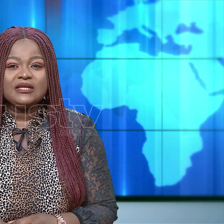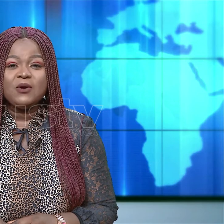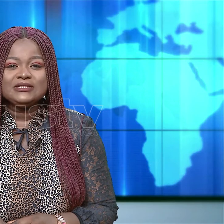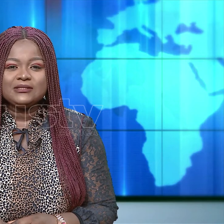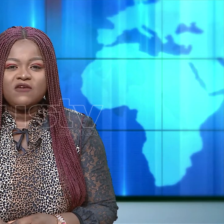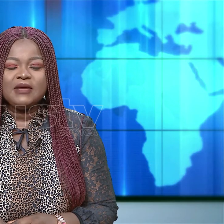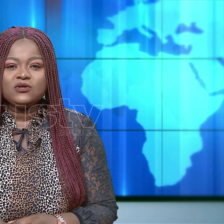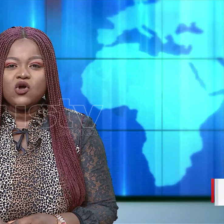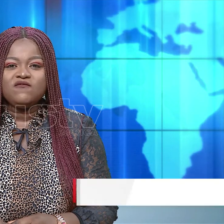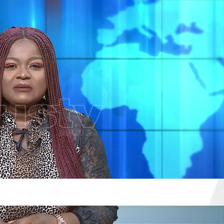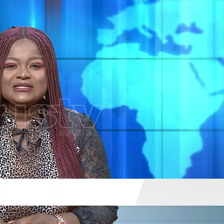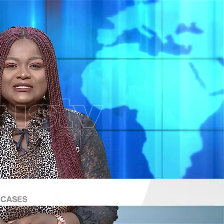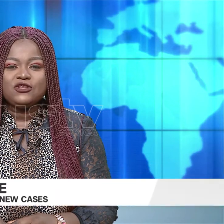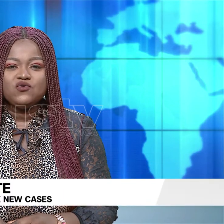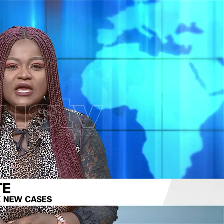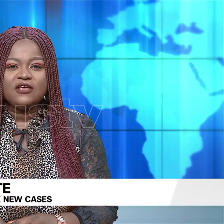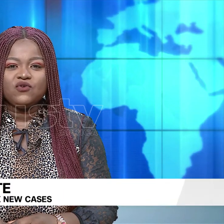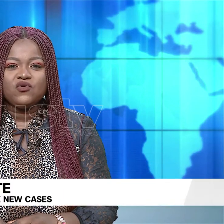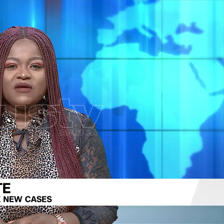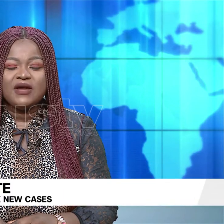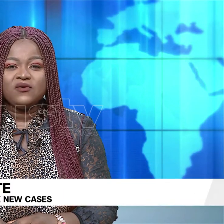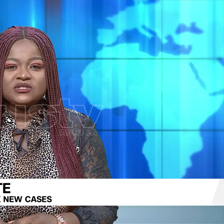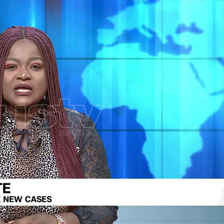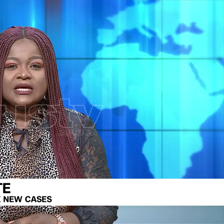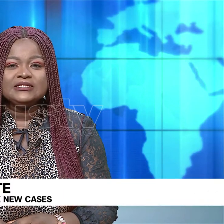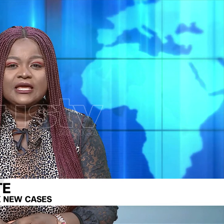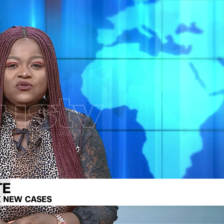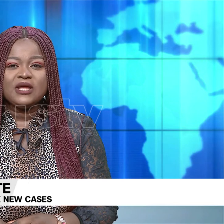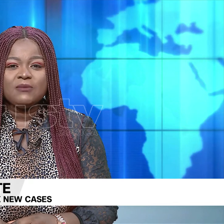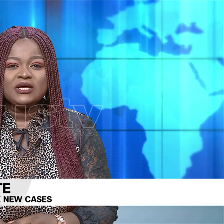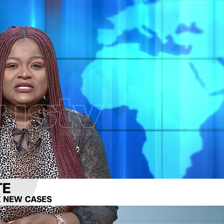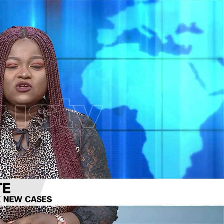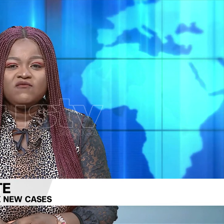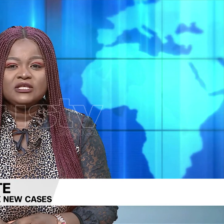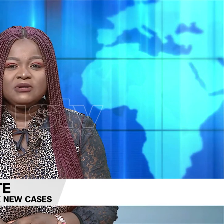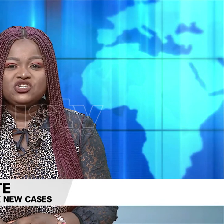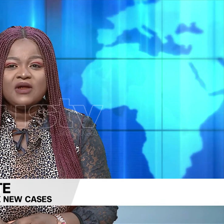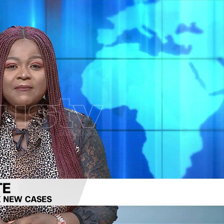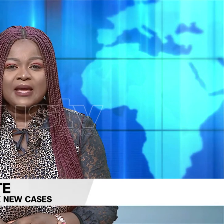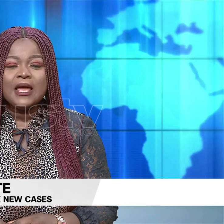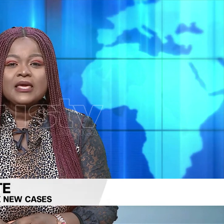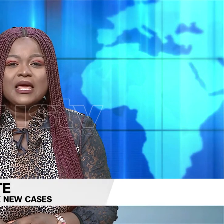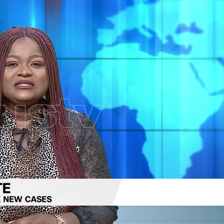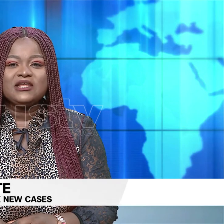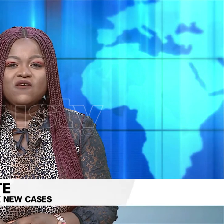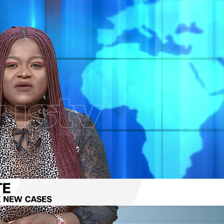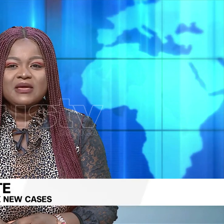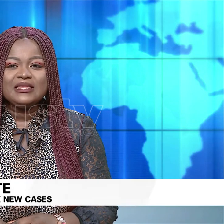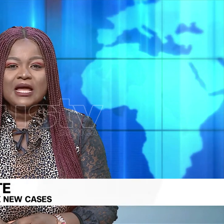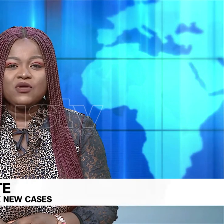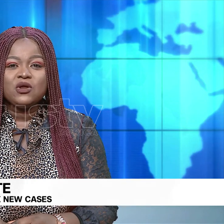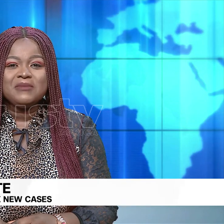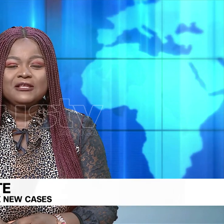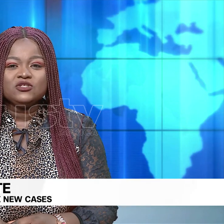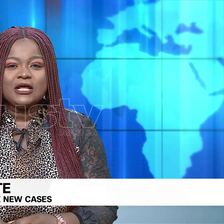And even so, the Adamawa State Government don't confirm 6 new cases for coronavirus. Secretary of the Adamawa State Government, Bashiru Ahmed Yan, said he confirmed